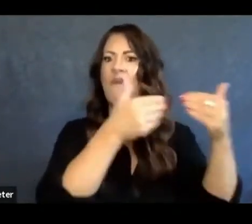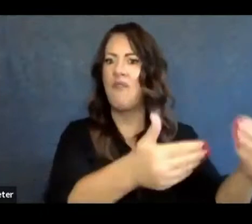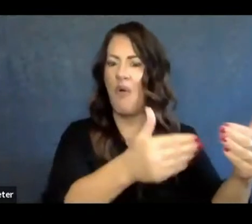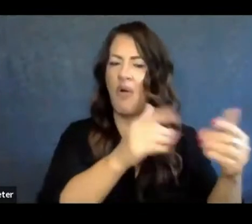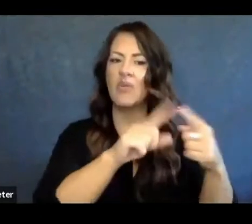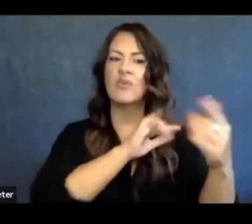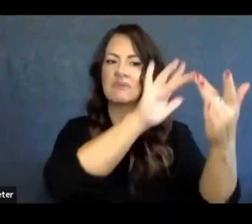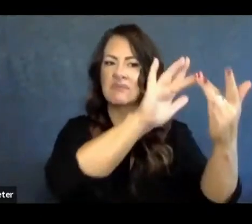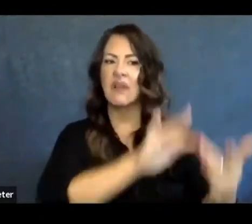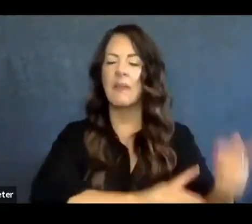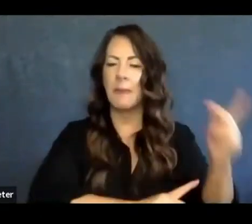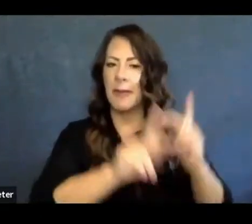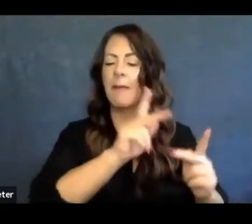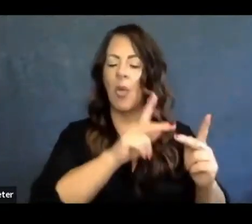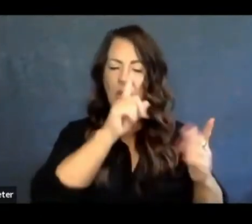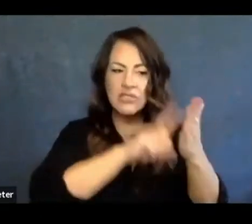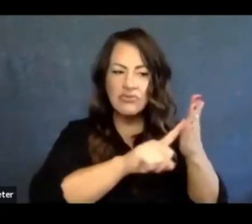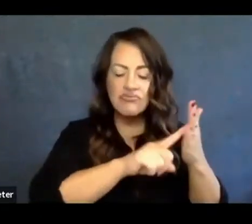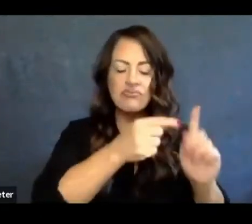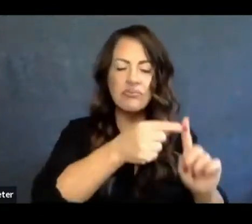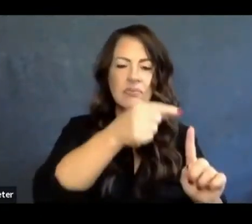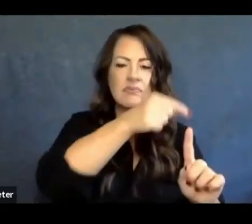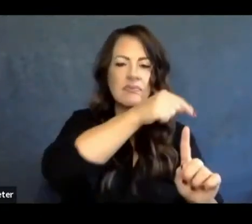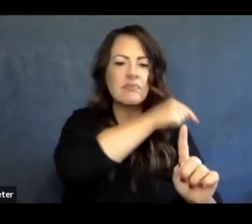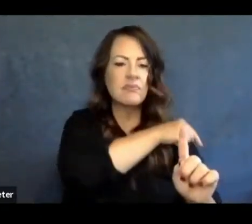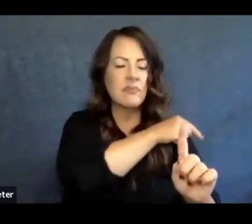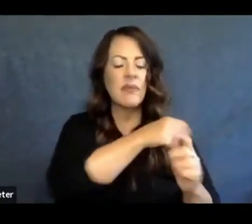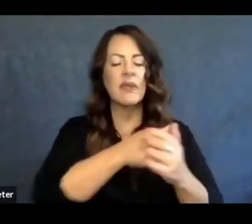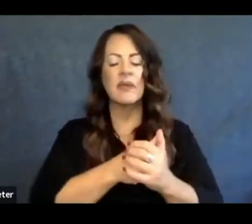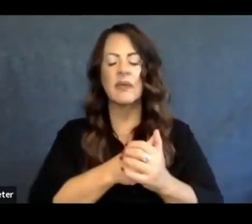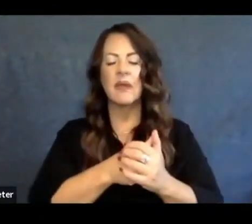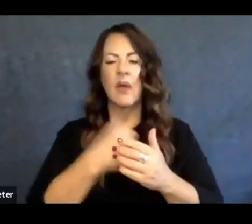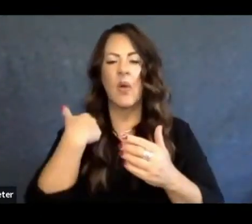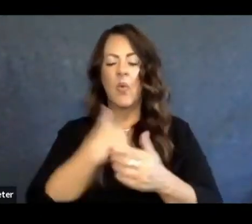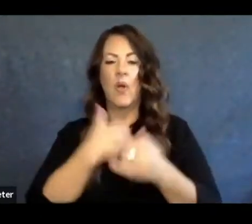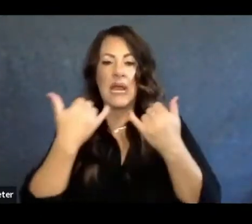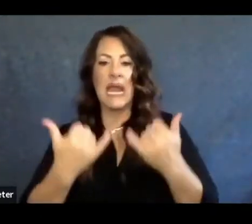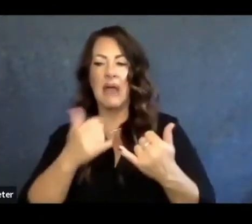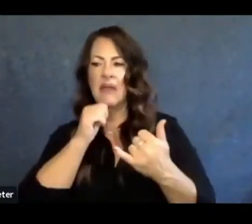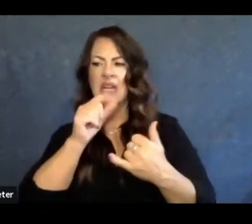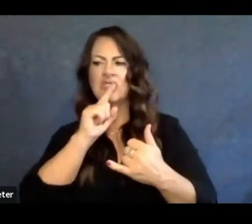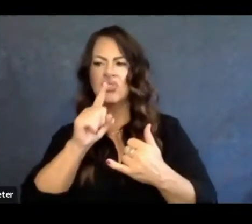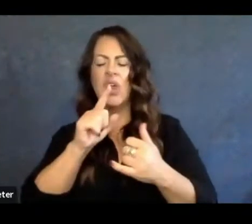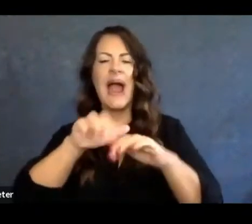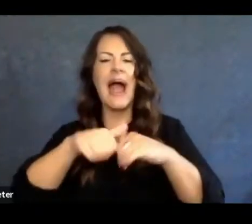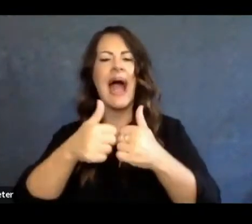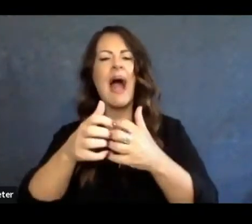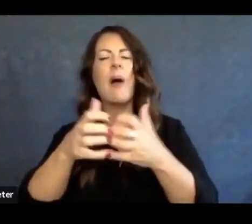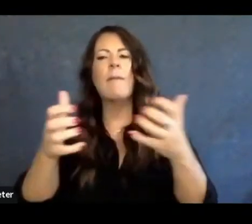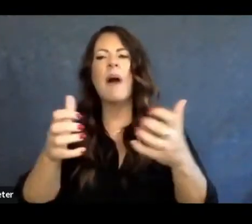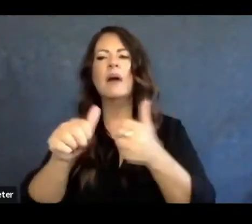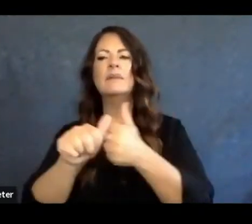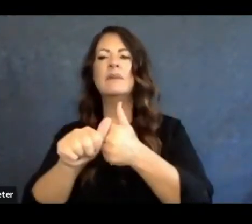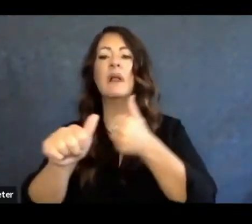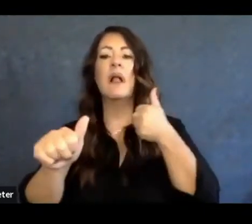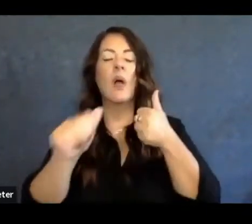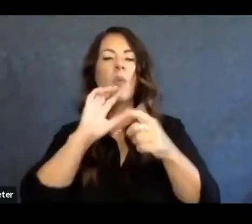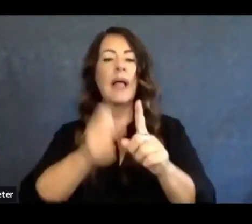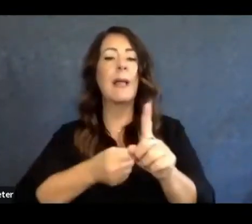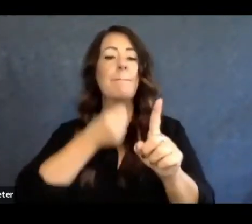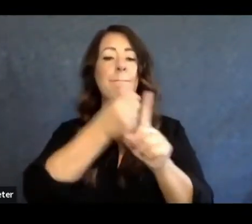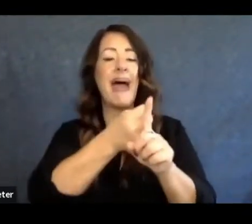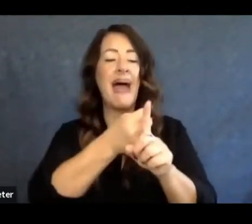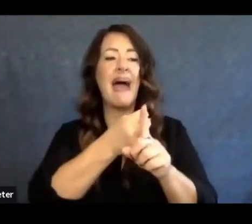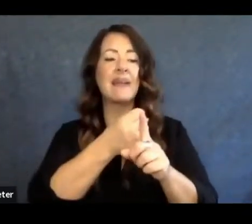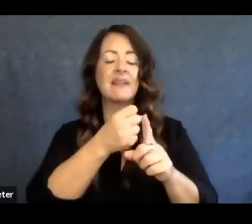occur timely. We are not sure the extent that this delay will impact contact tracing, but at